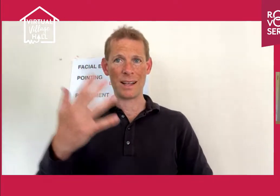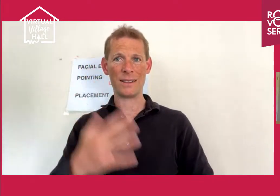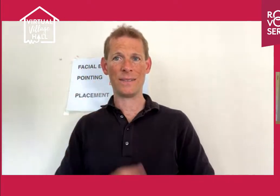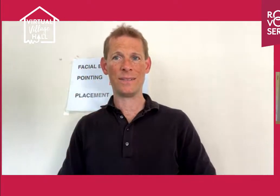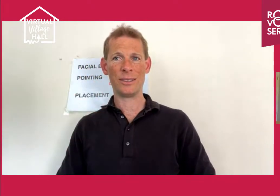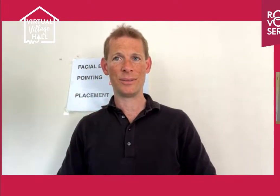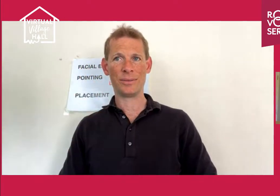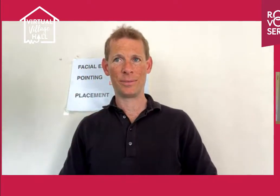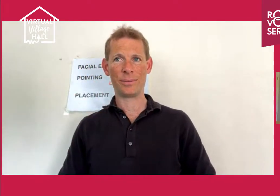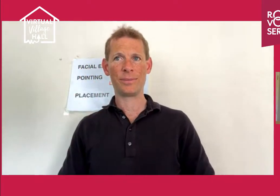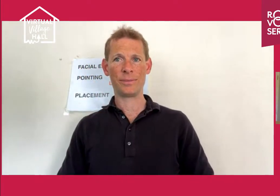Number 5.